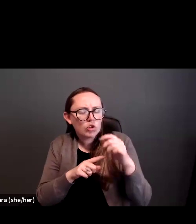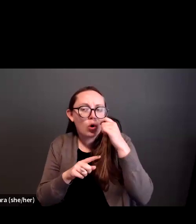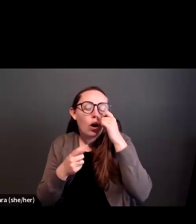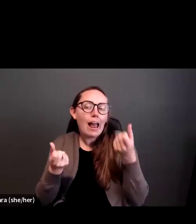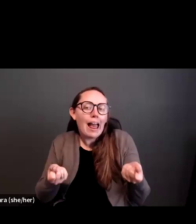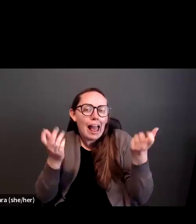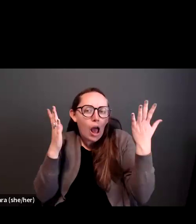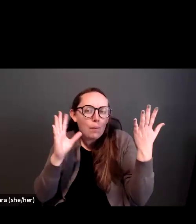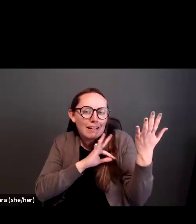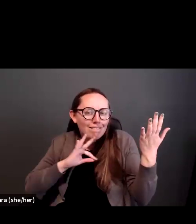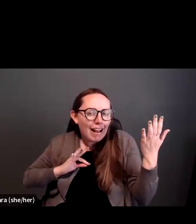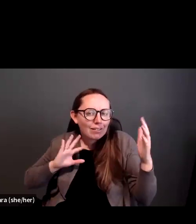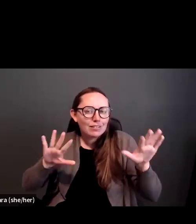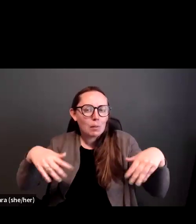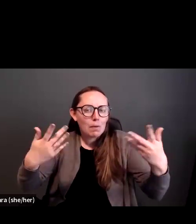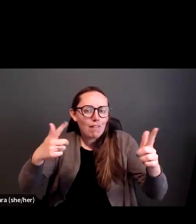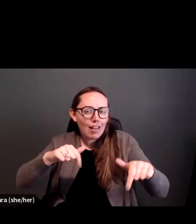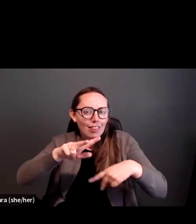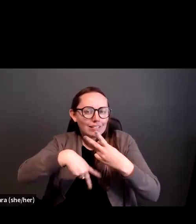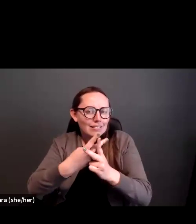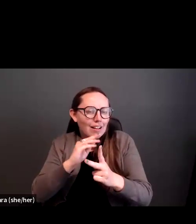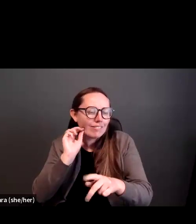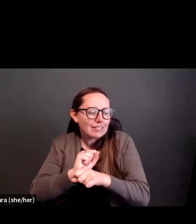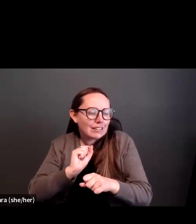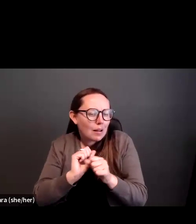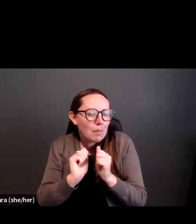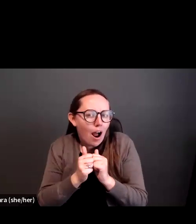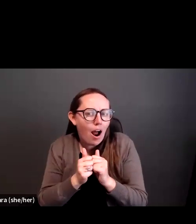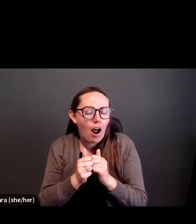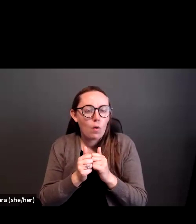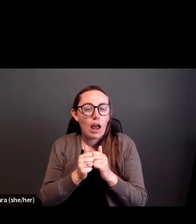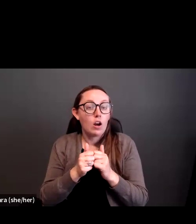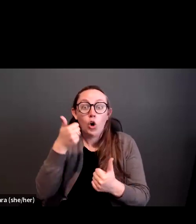of assignments, and how are they distributed across the disciplines?